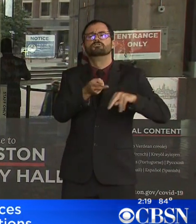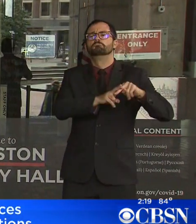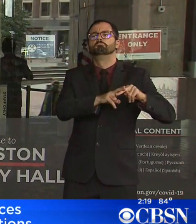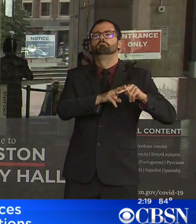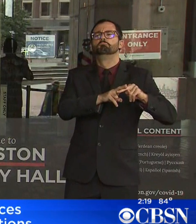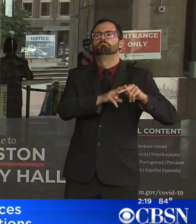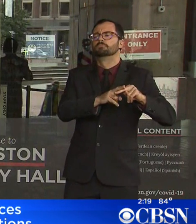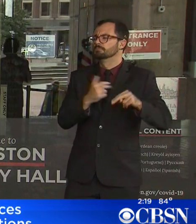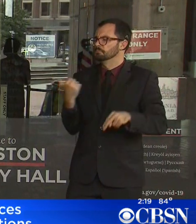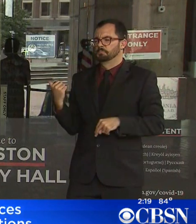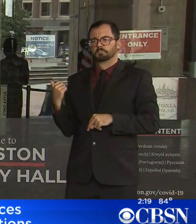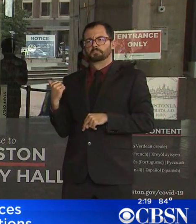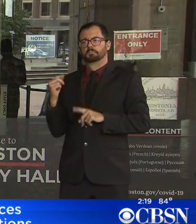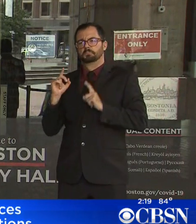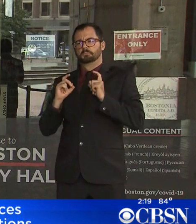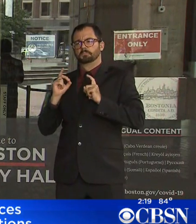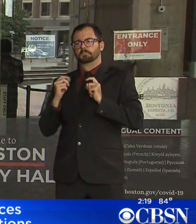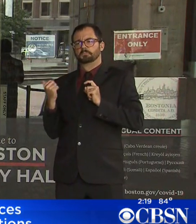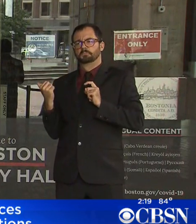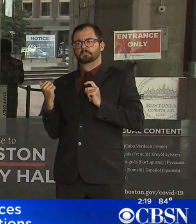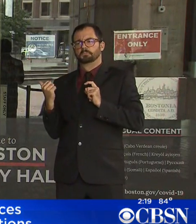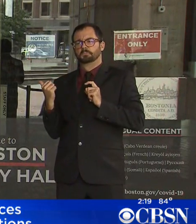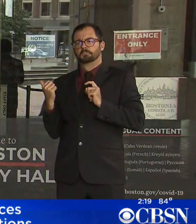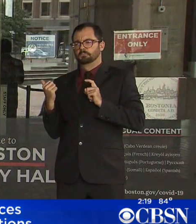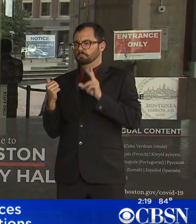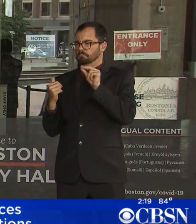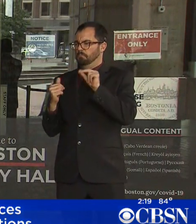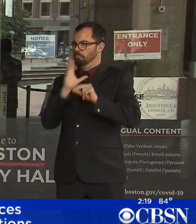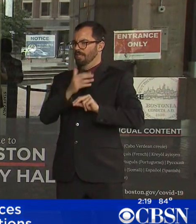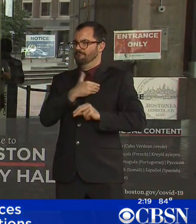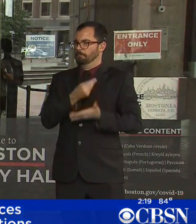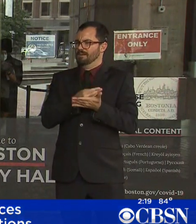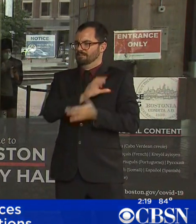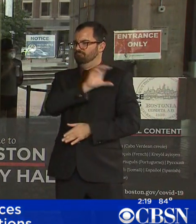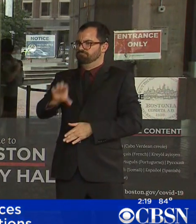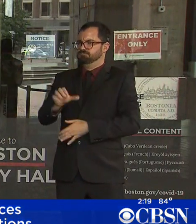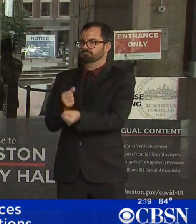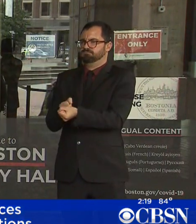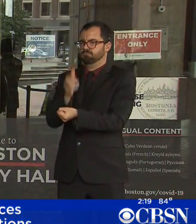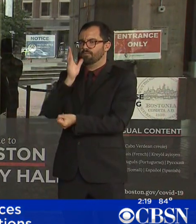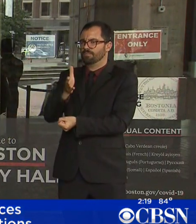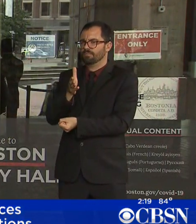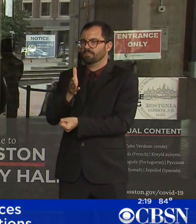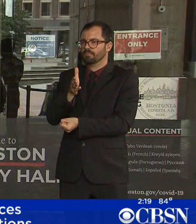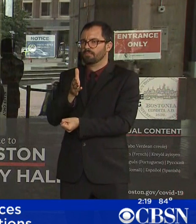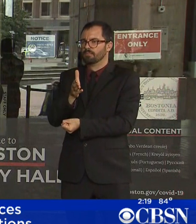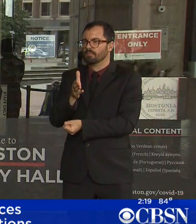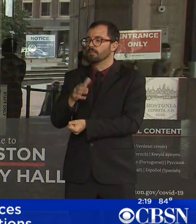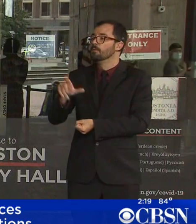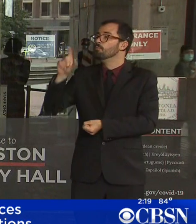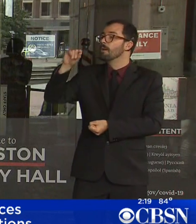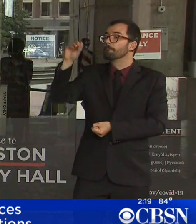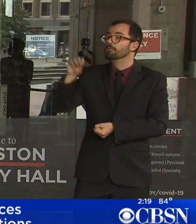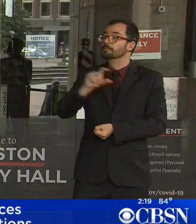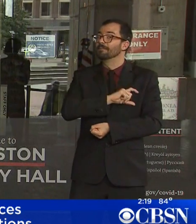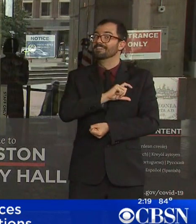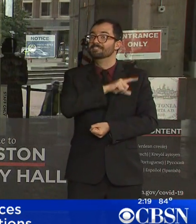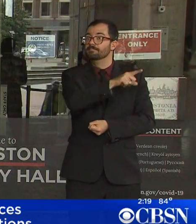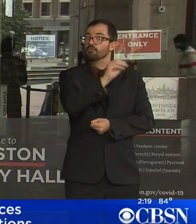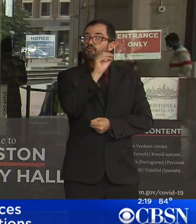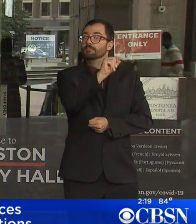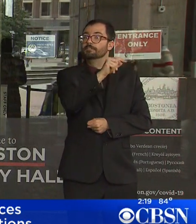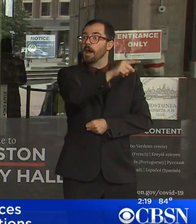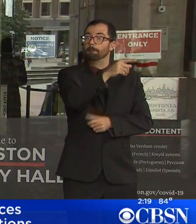interesting now is that we made a commitment to cut 20% of the police overtime budget this year, and what we're seeing in the streets of Boston right